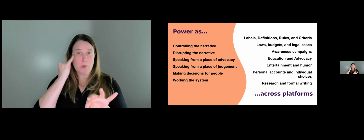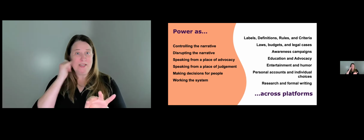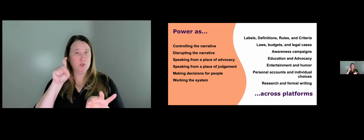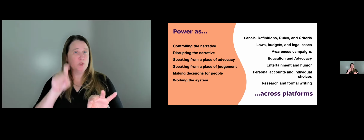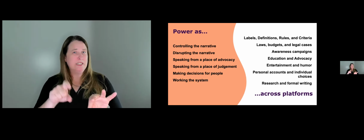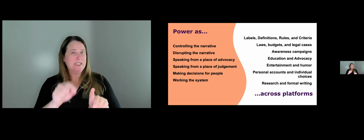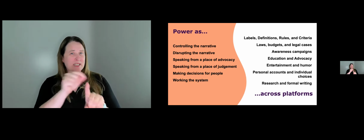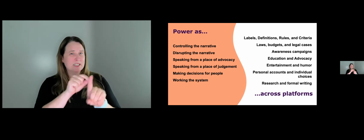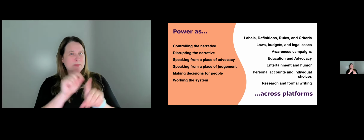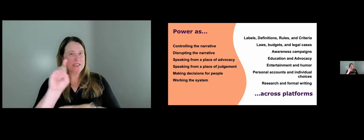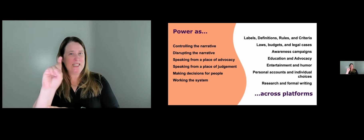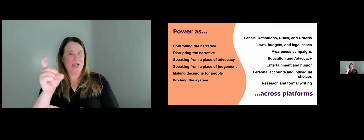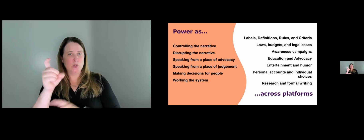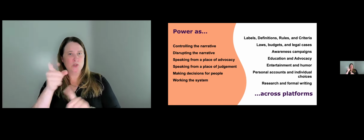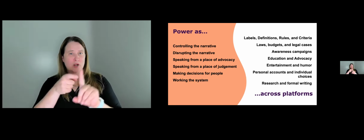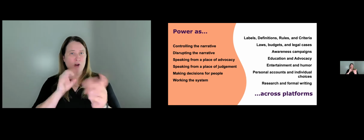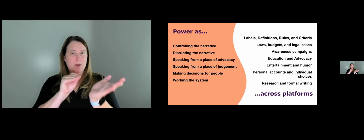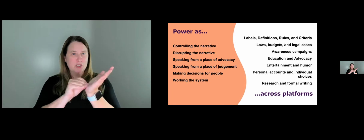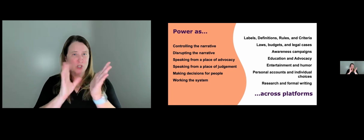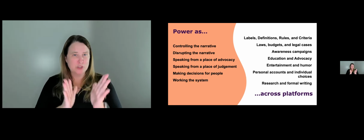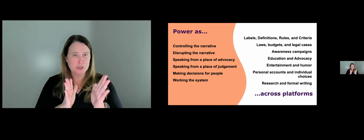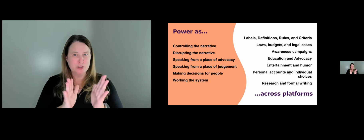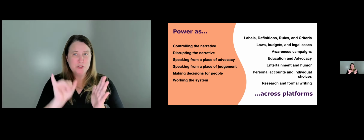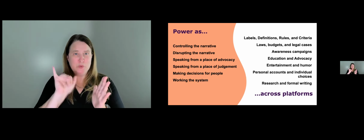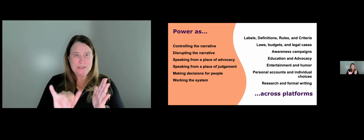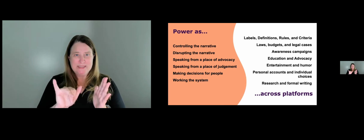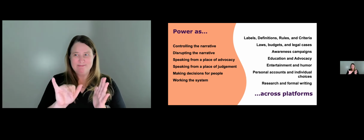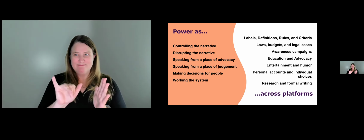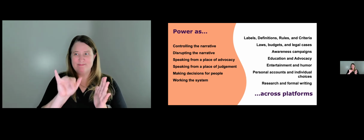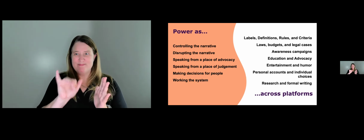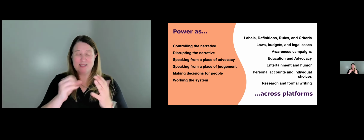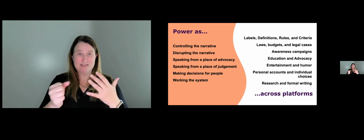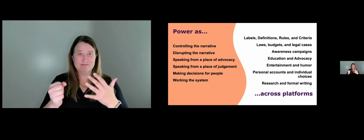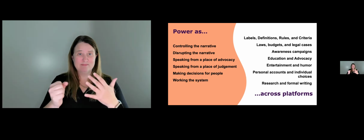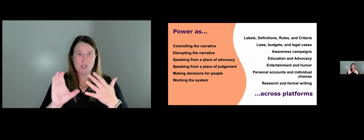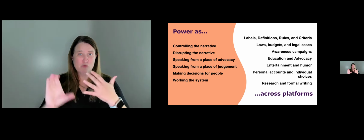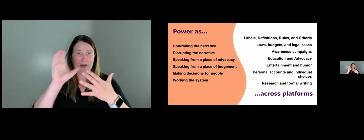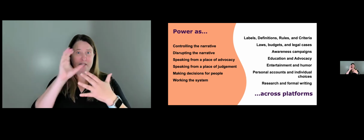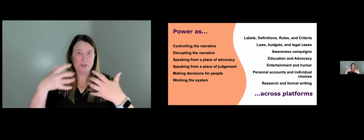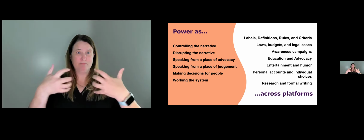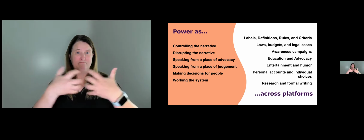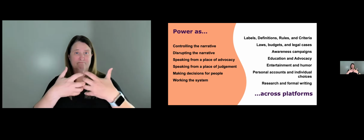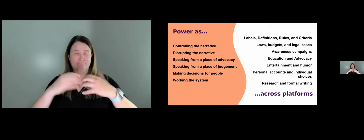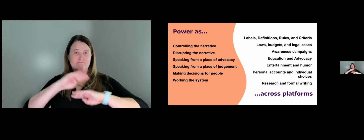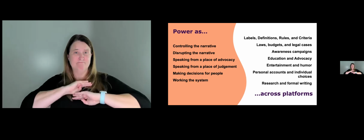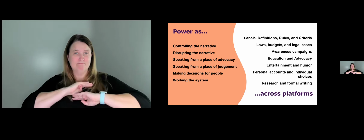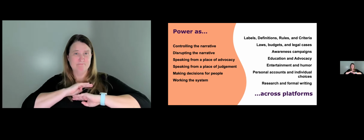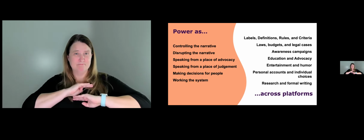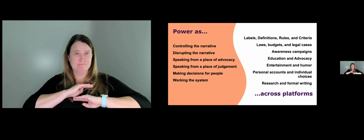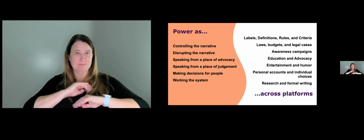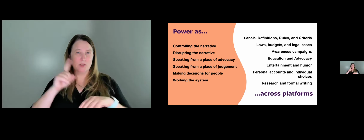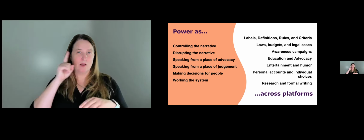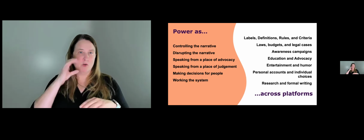Just the words that are used are really important. So a specific diagnosis from a doctor falls into